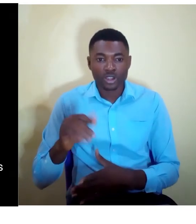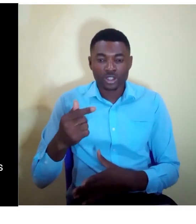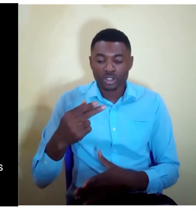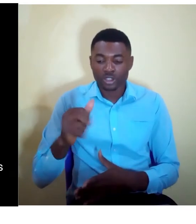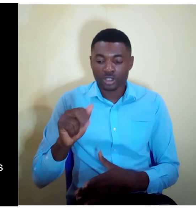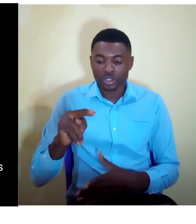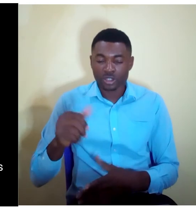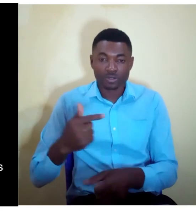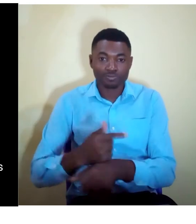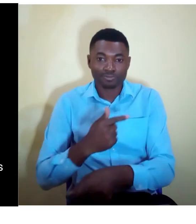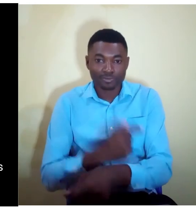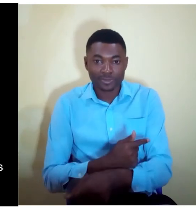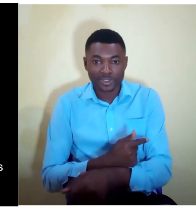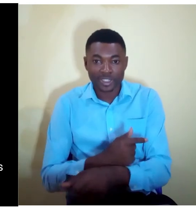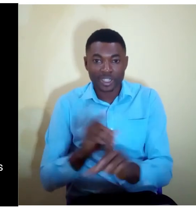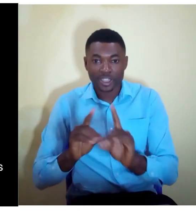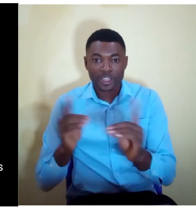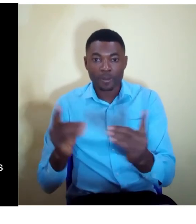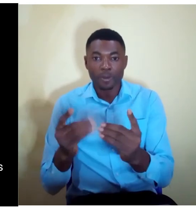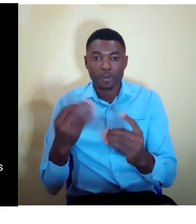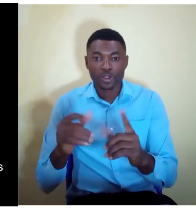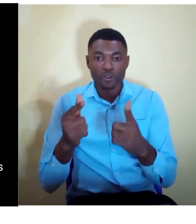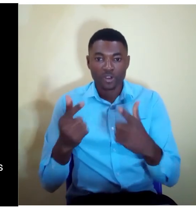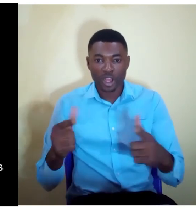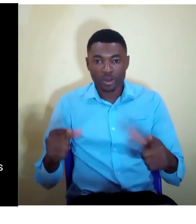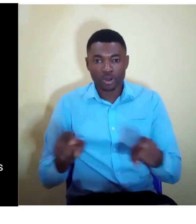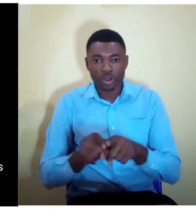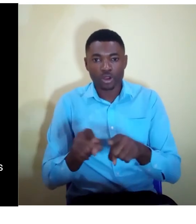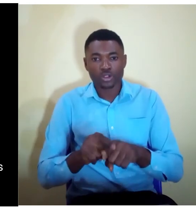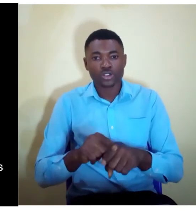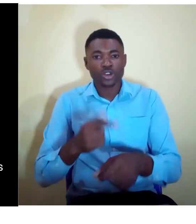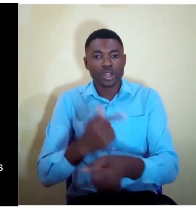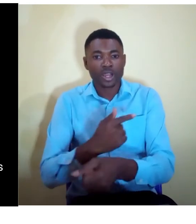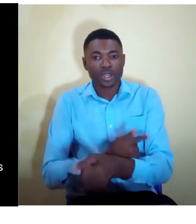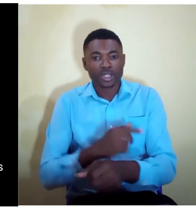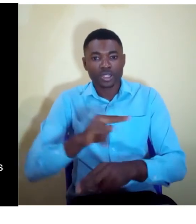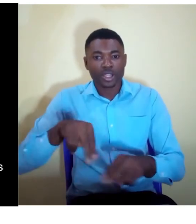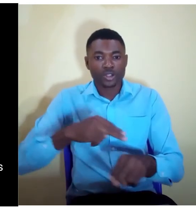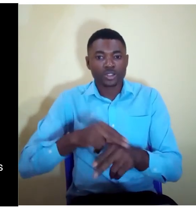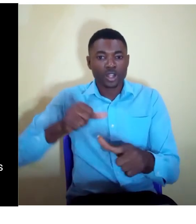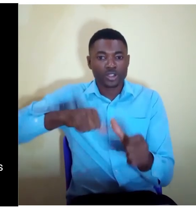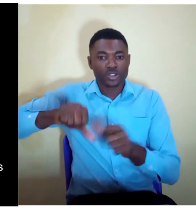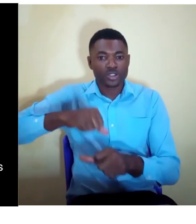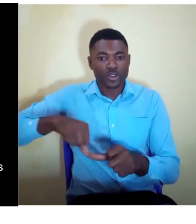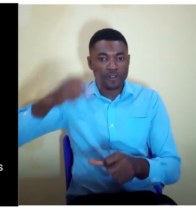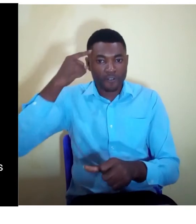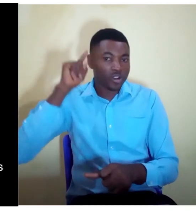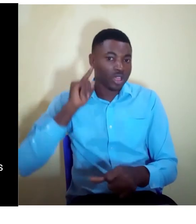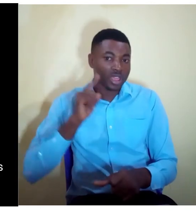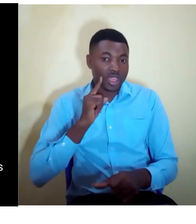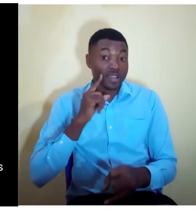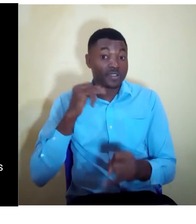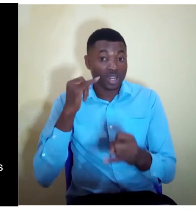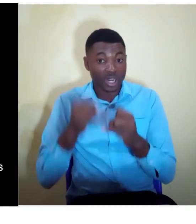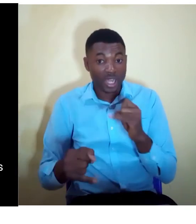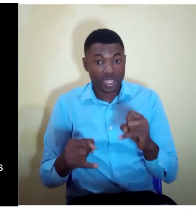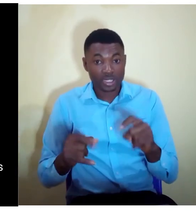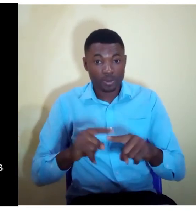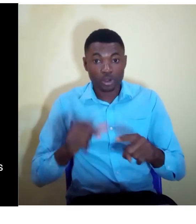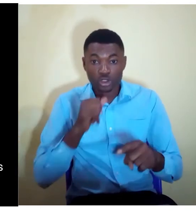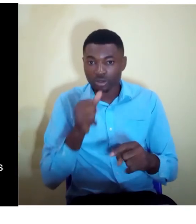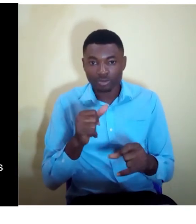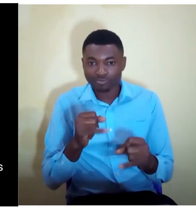Ghana's Department of Linguistics, as well as Ghana National Association for the Deaf, and last but